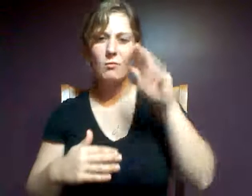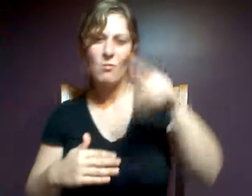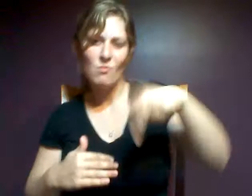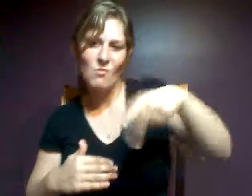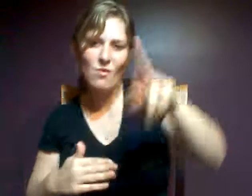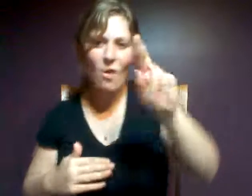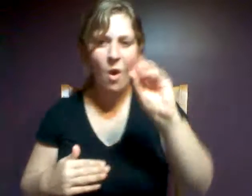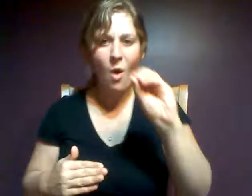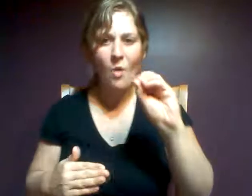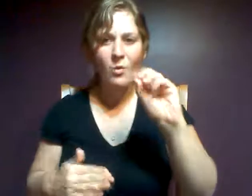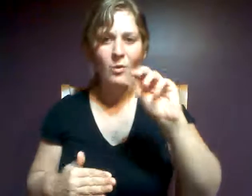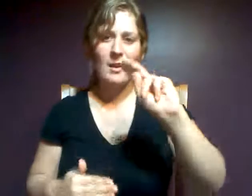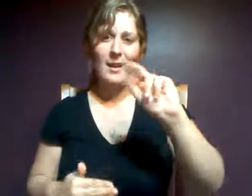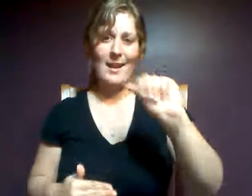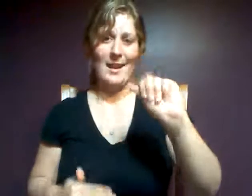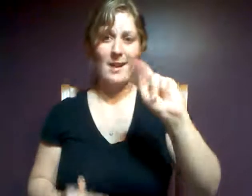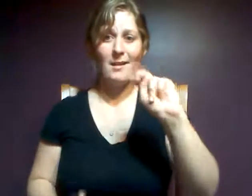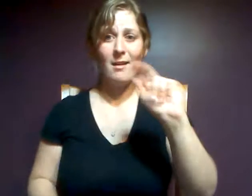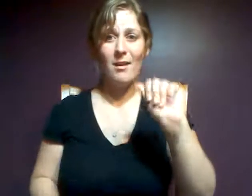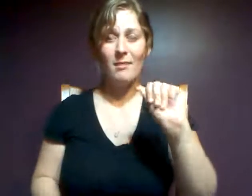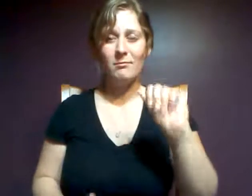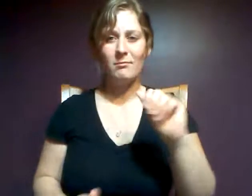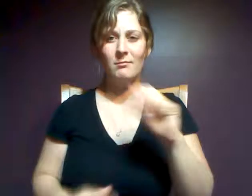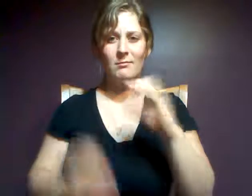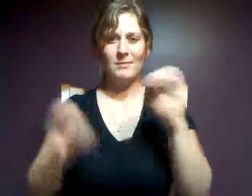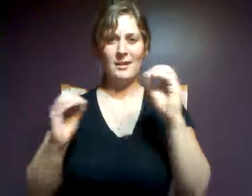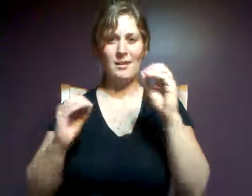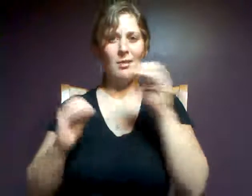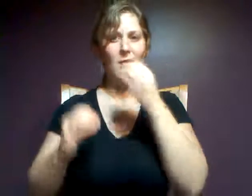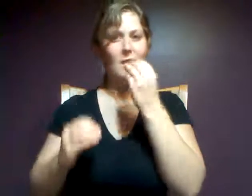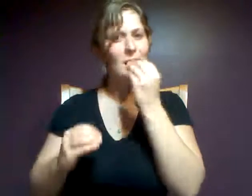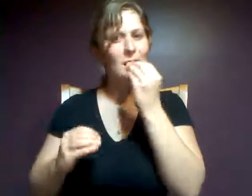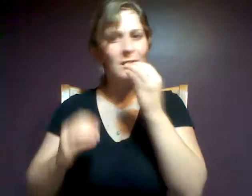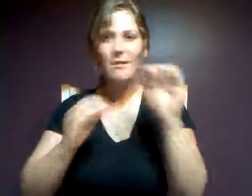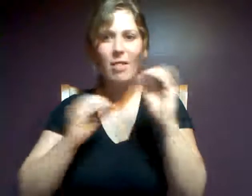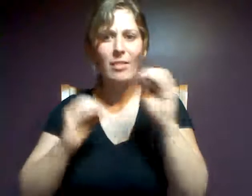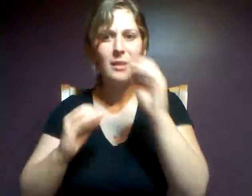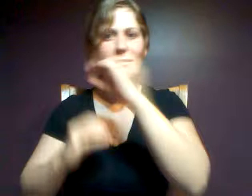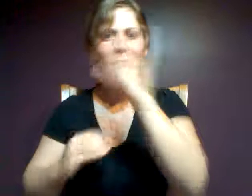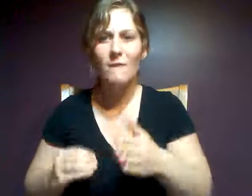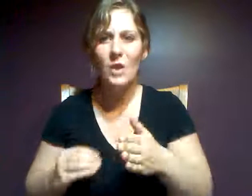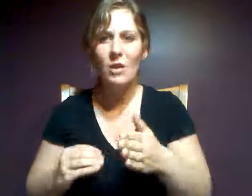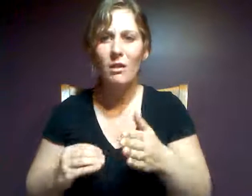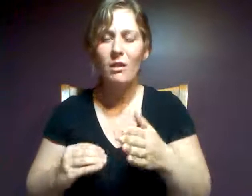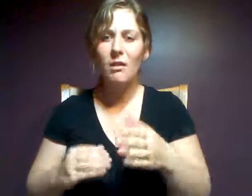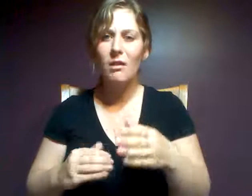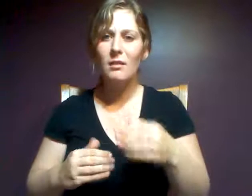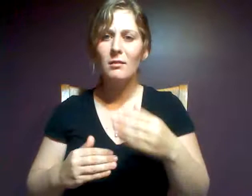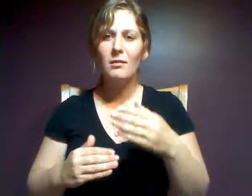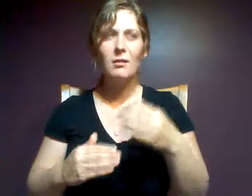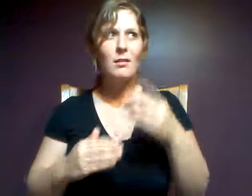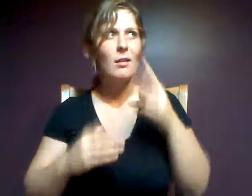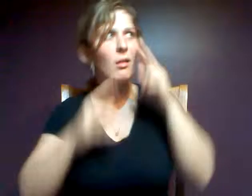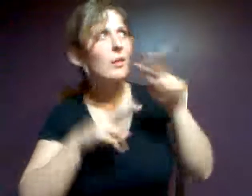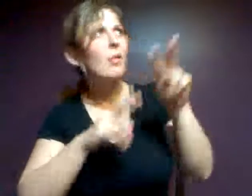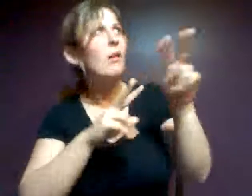means pro-anorexia. These trends are teamed with the stereotyping and flagrant objectification of women